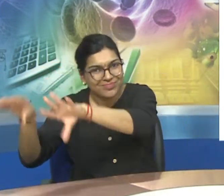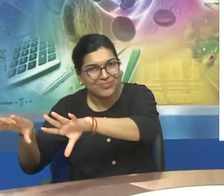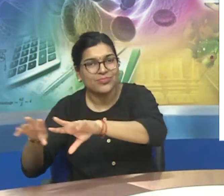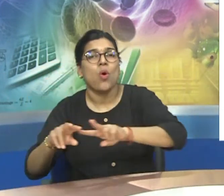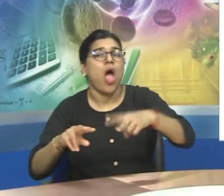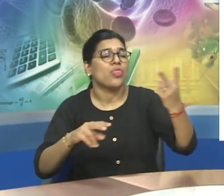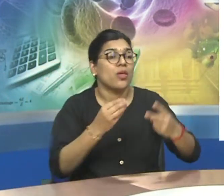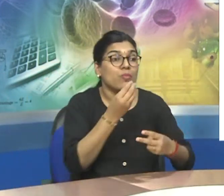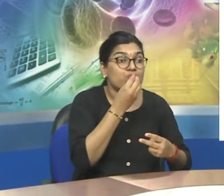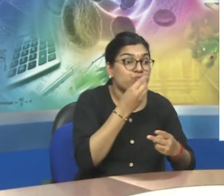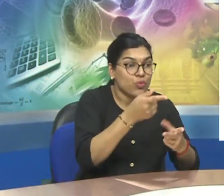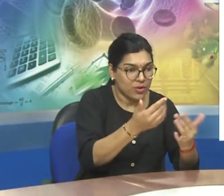requirement.